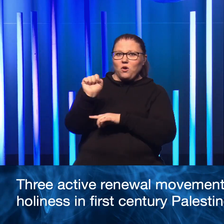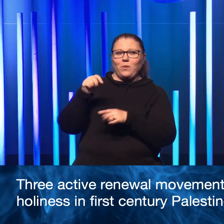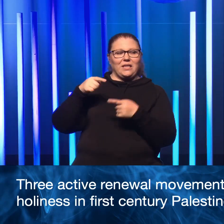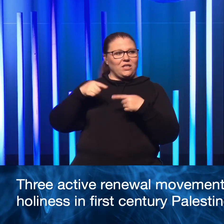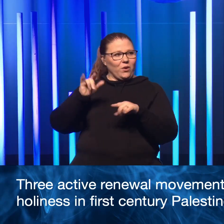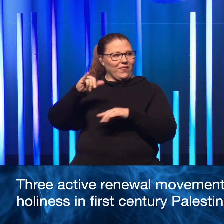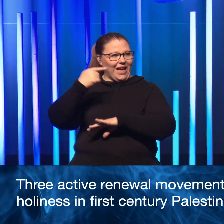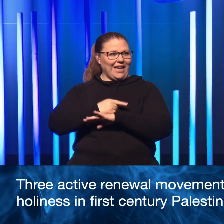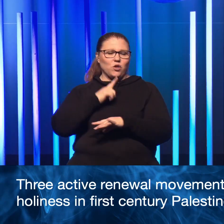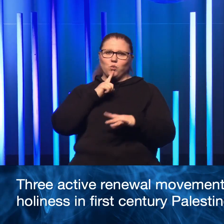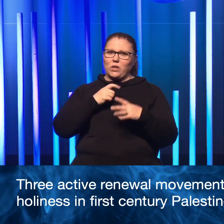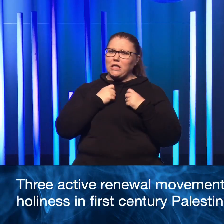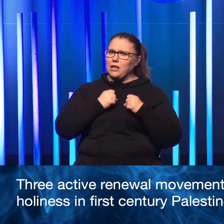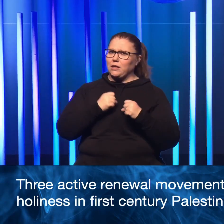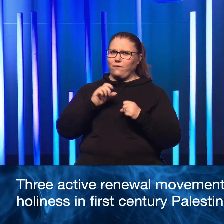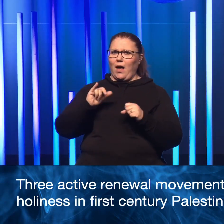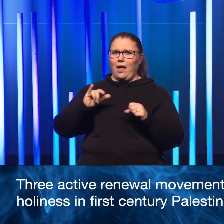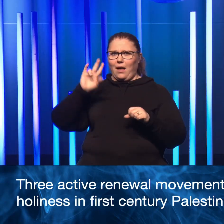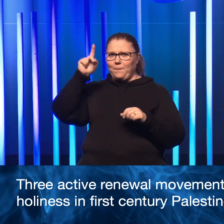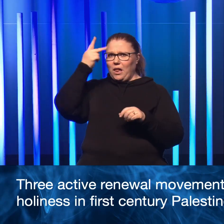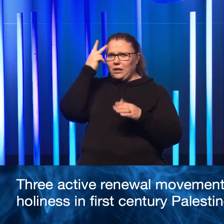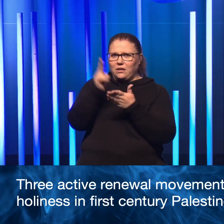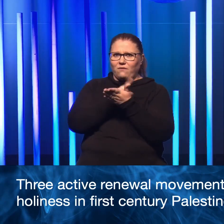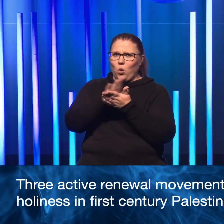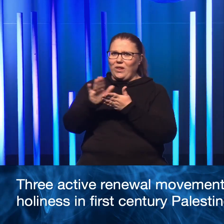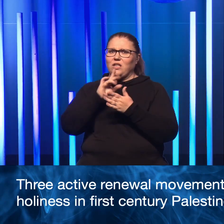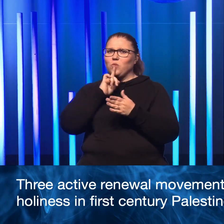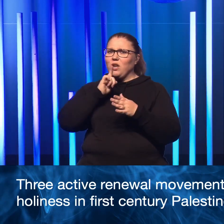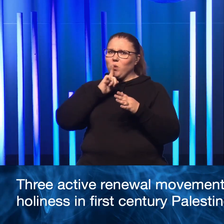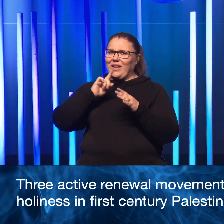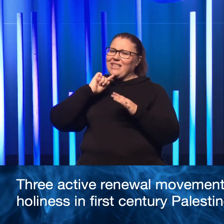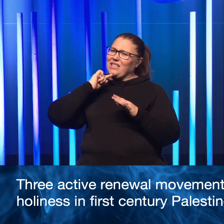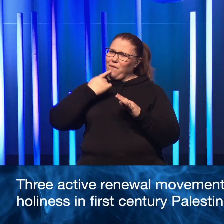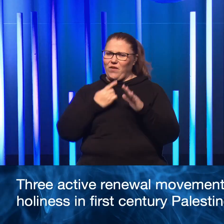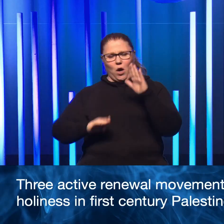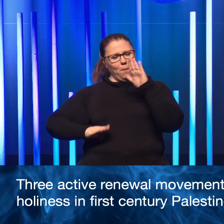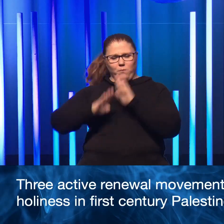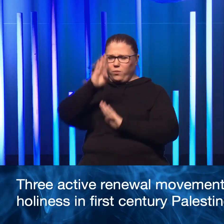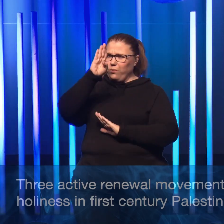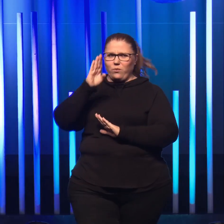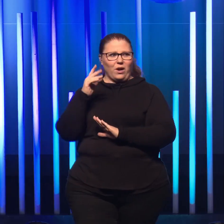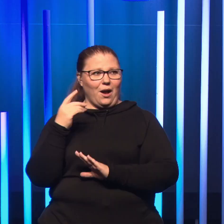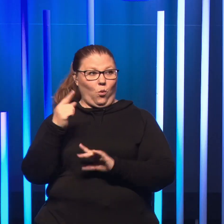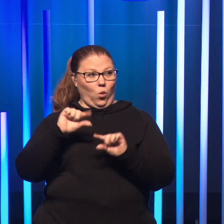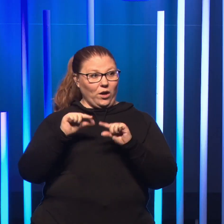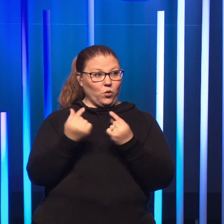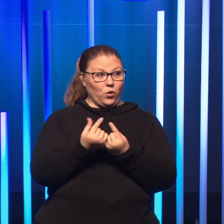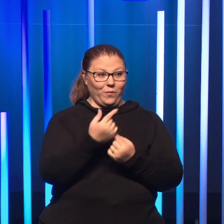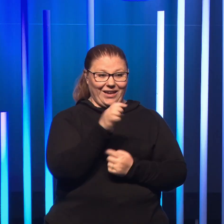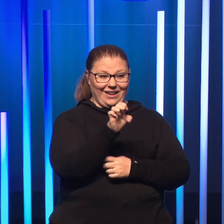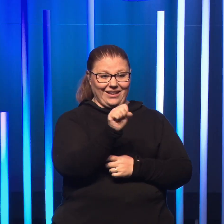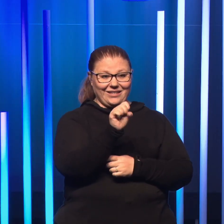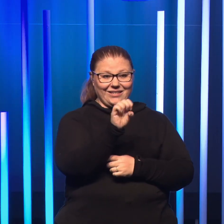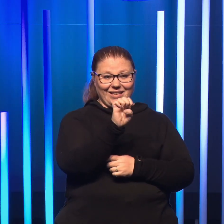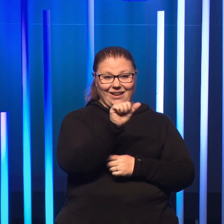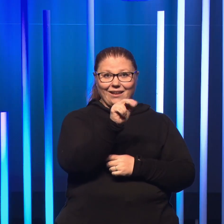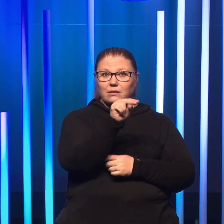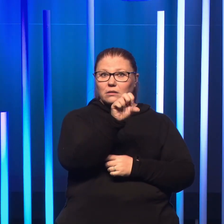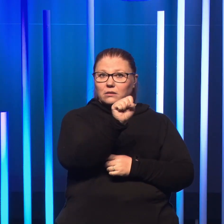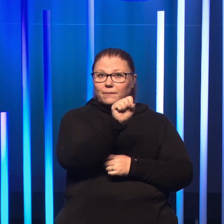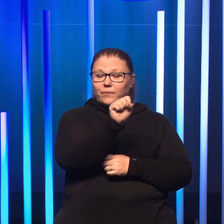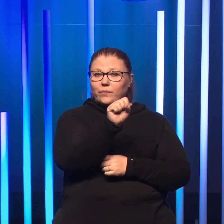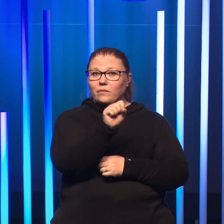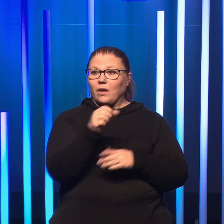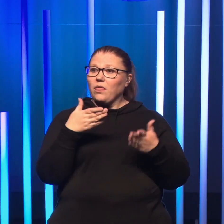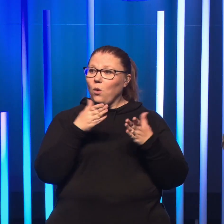this politic of holiness. Like it just took it to the nth degree. So these 3 groups you might have heard of. One was called the Essenes. And the way